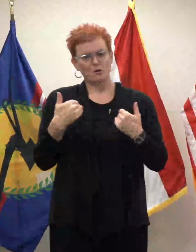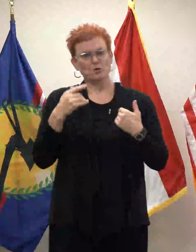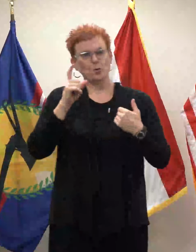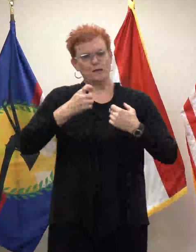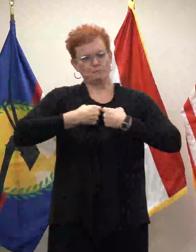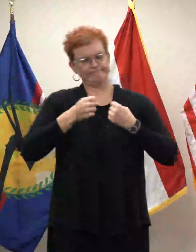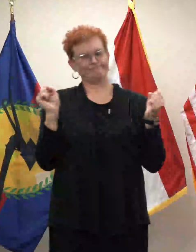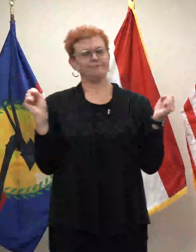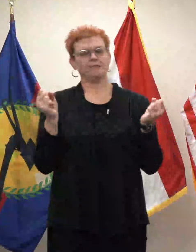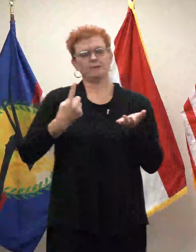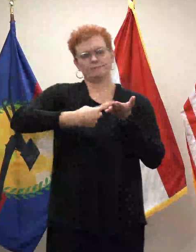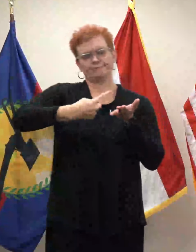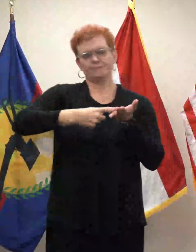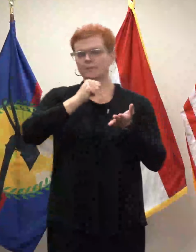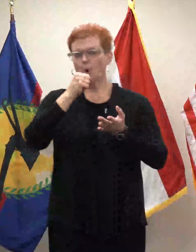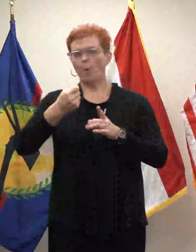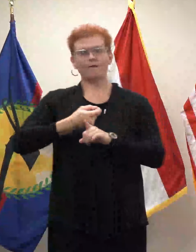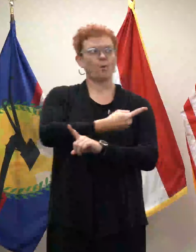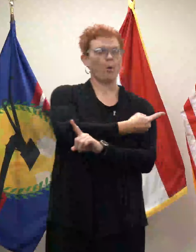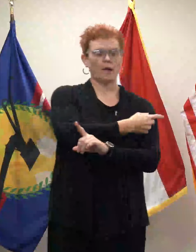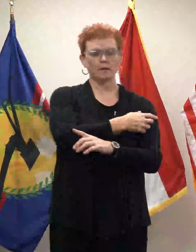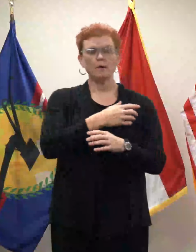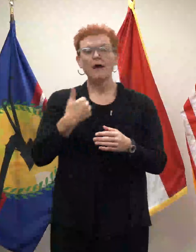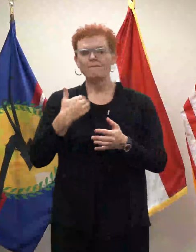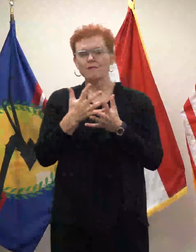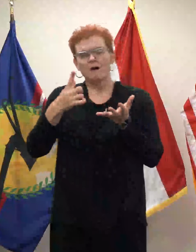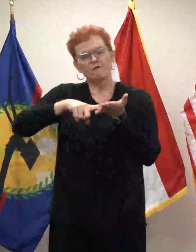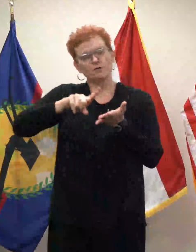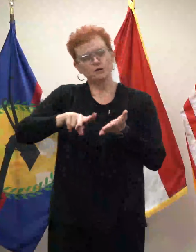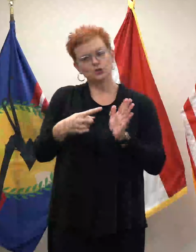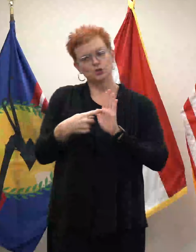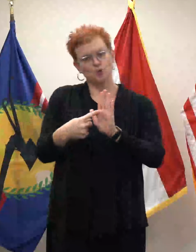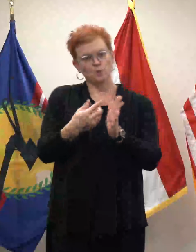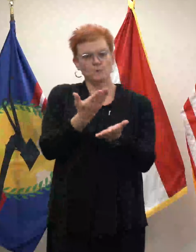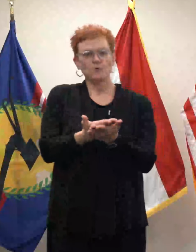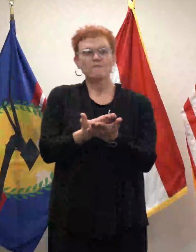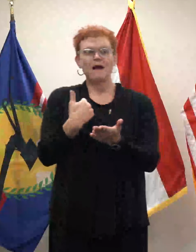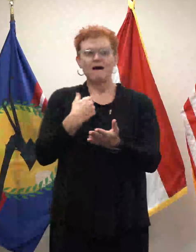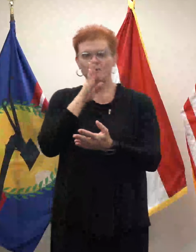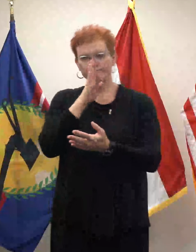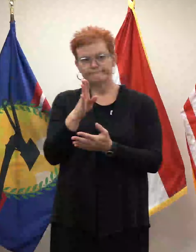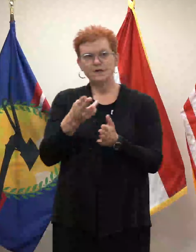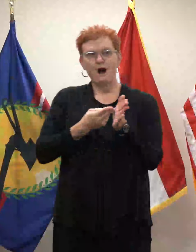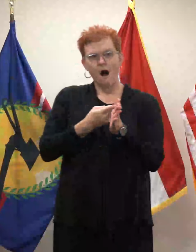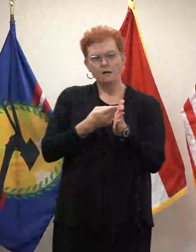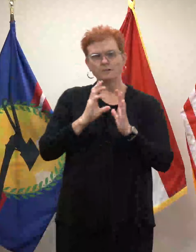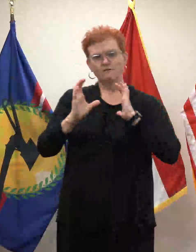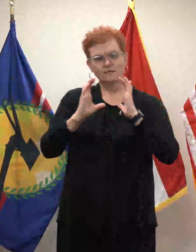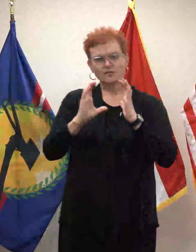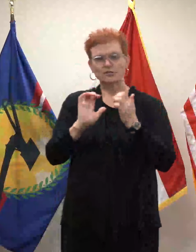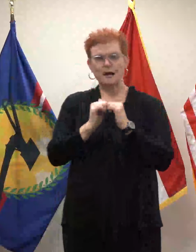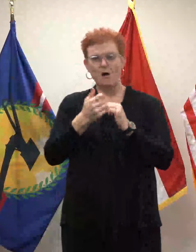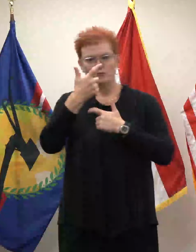talk about it and not avoid it. We have lots of good research that shows that having plain, simple, honest conversations about